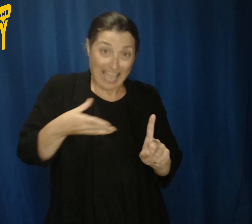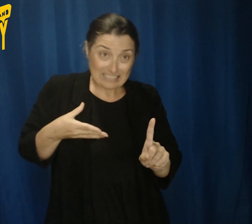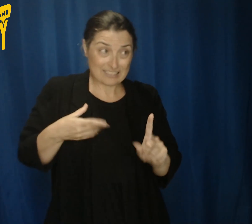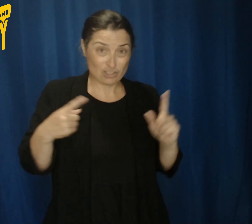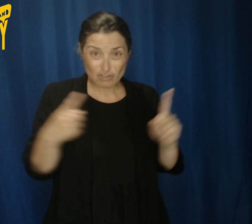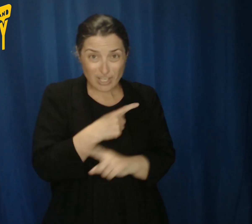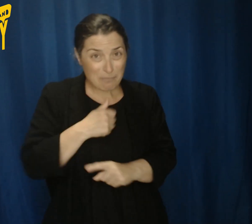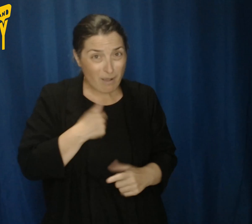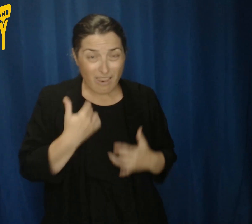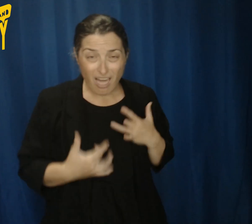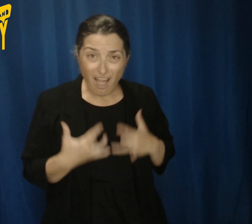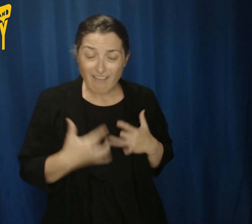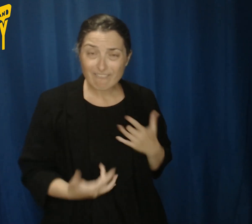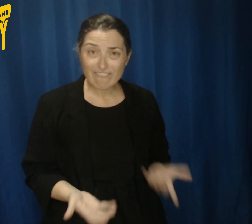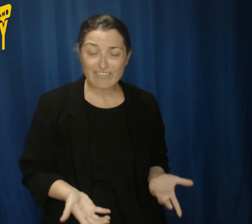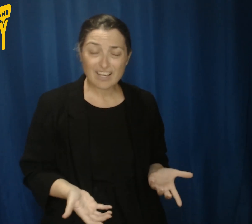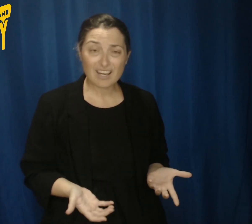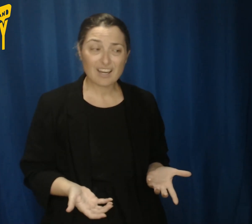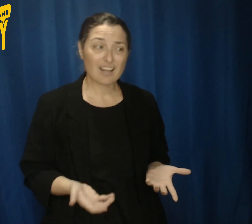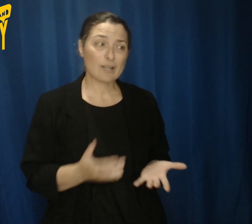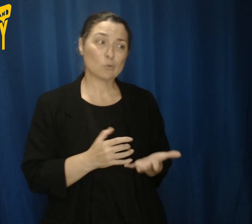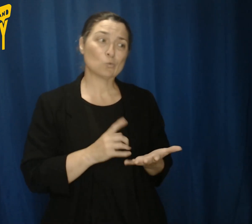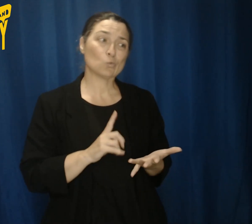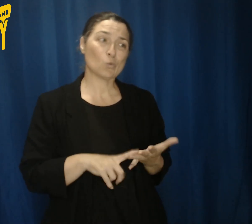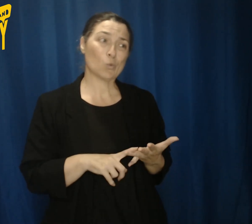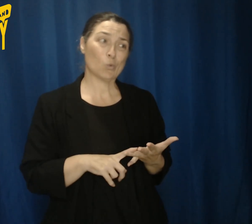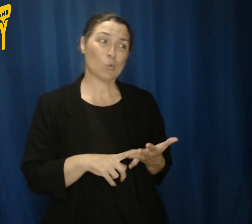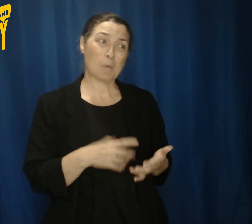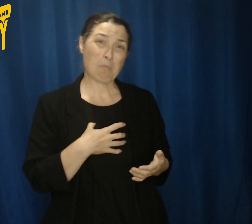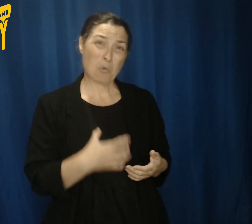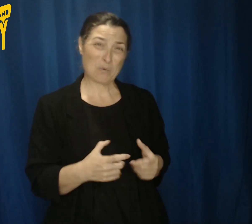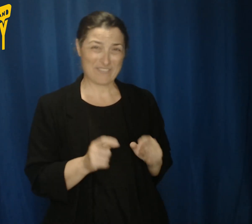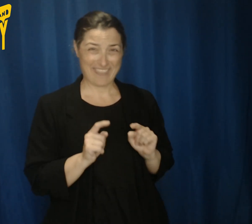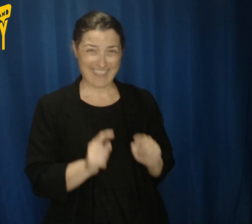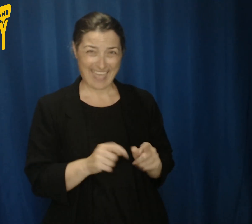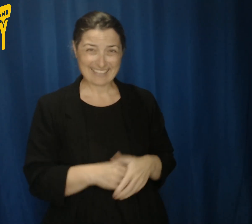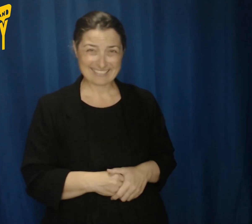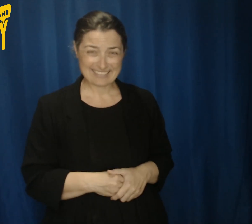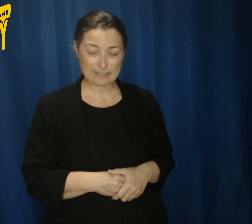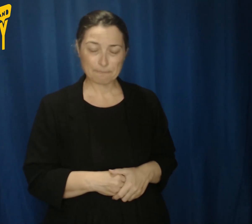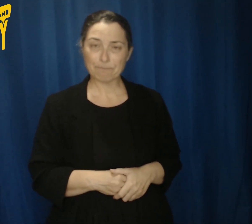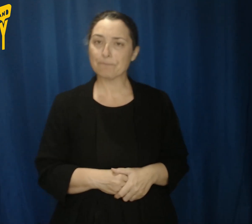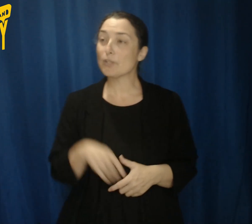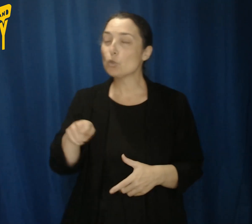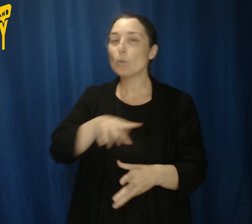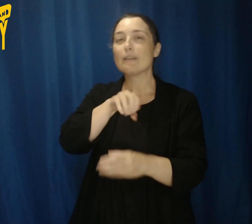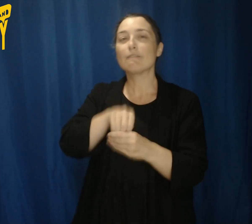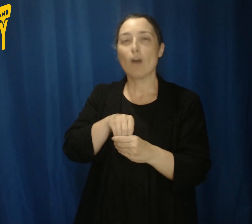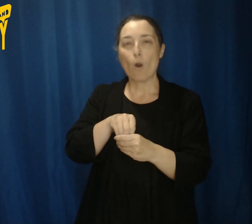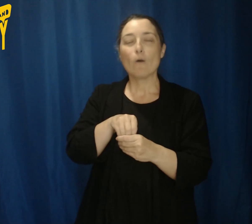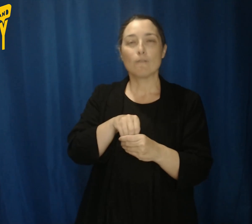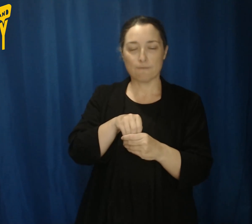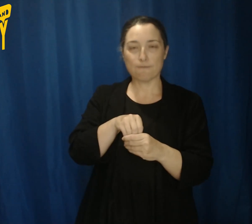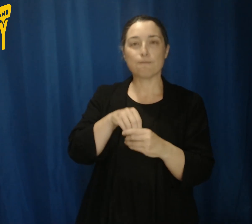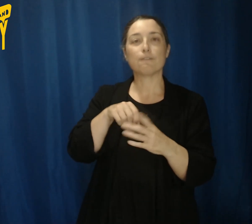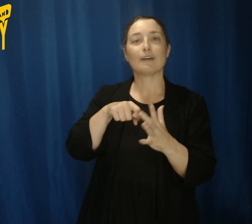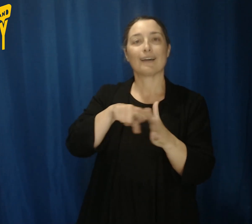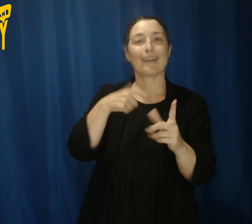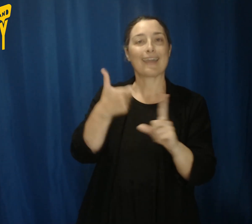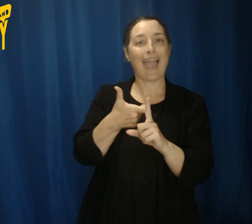life. So I'd like to see more of that. You're involved with CAC, the Facebook group. Can you tell me a bit about that and